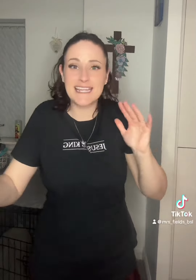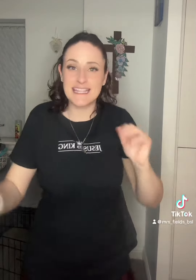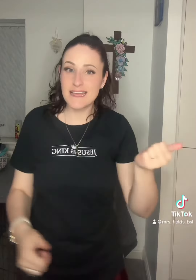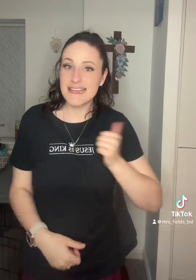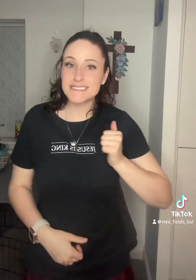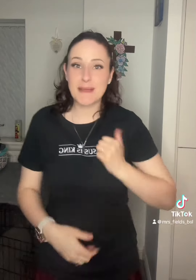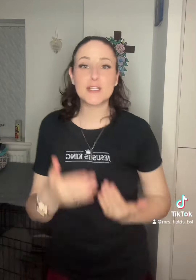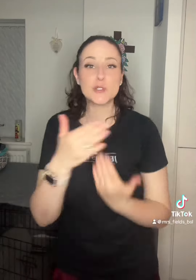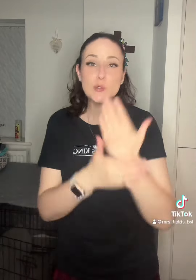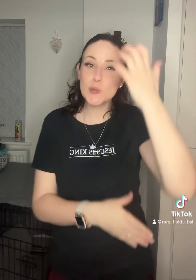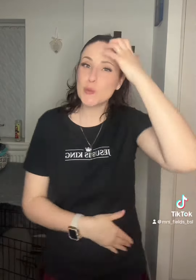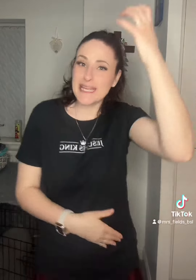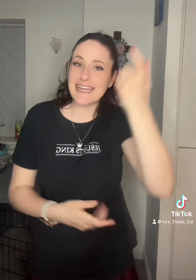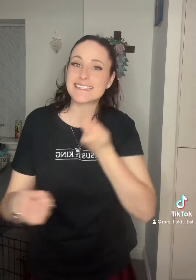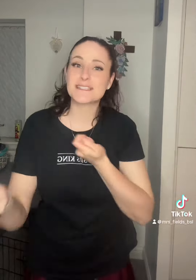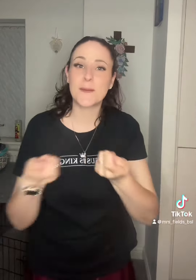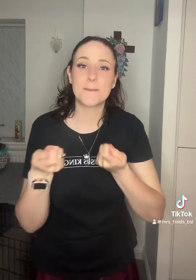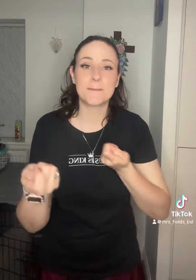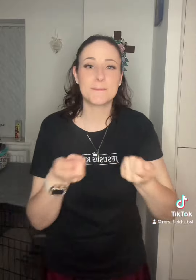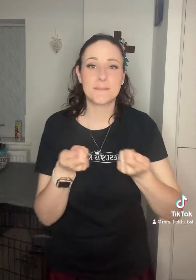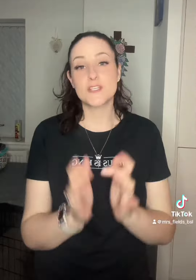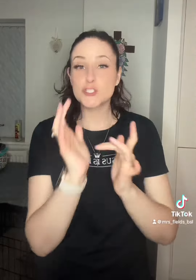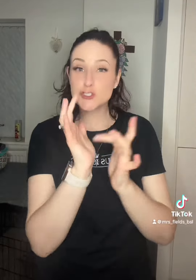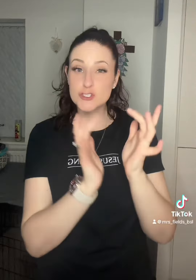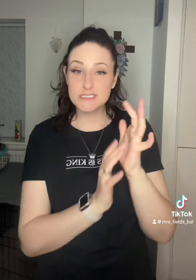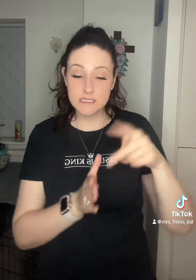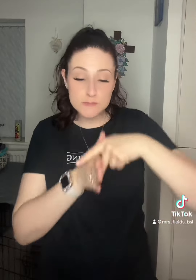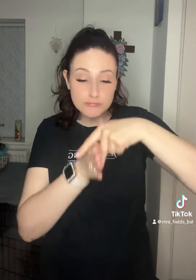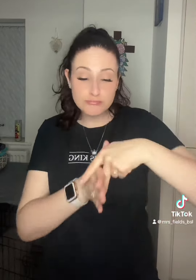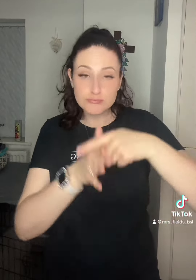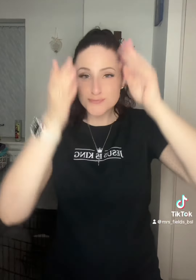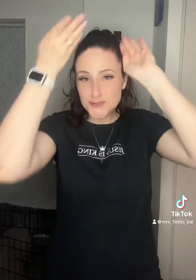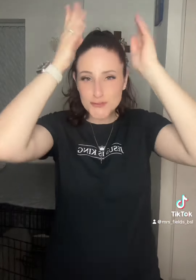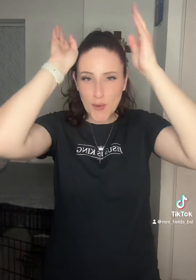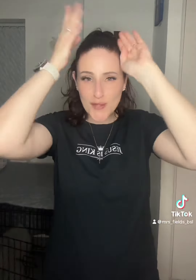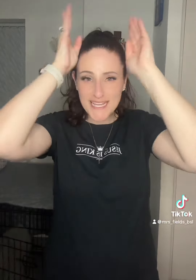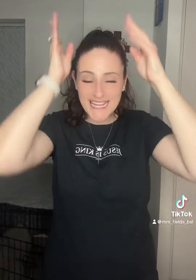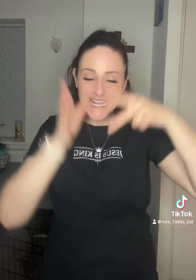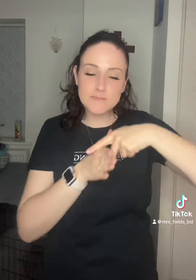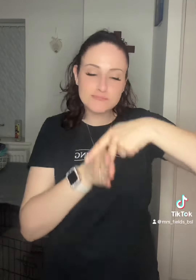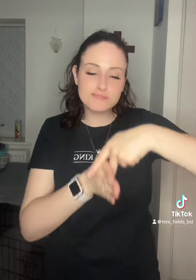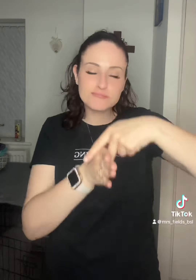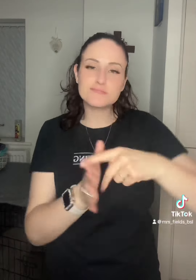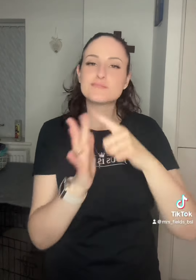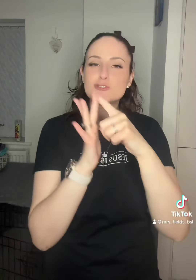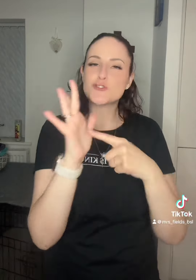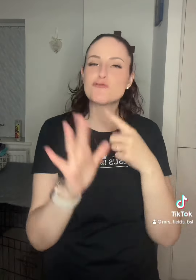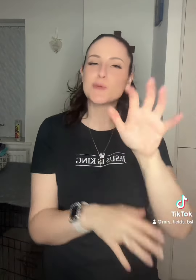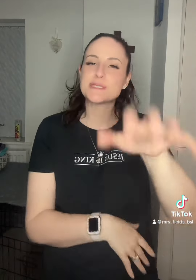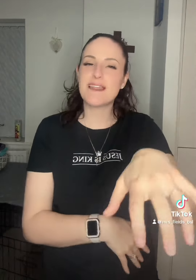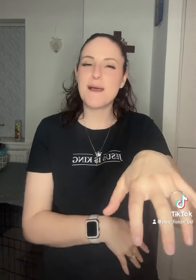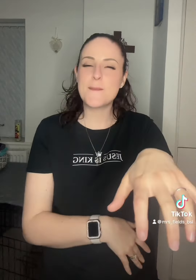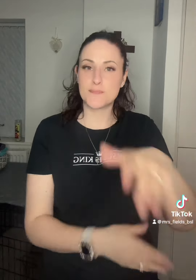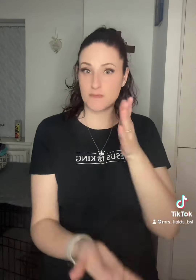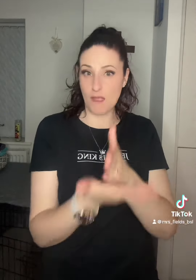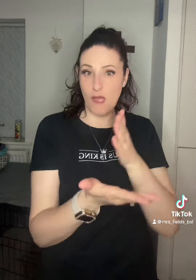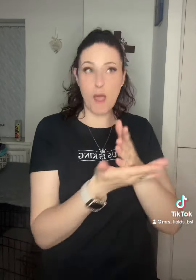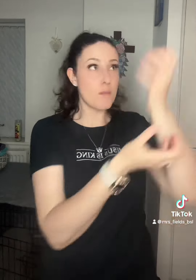a new kingdom for themselves. Jesus rode into Jerusalem on Palm Sunday on a colt, exactly like it was prophesied in